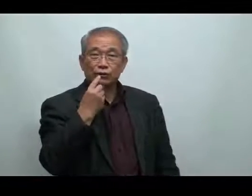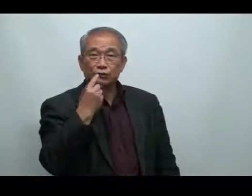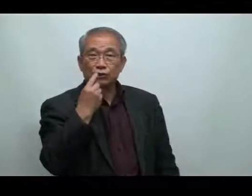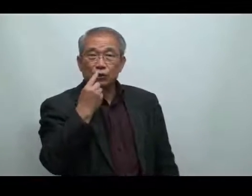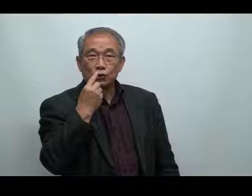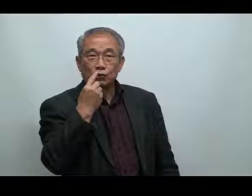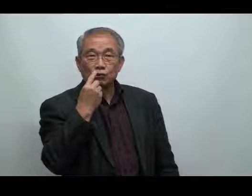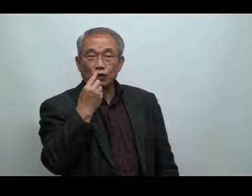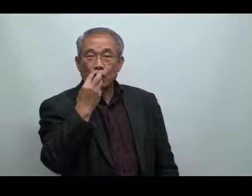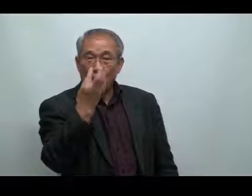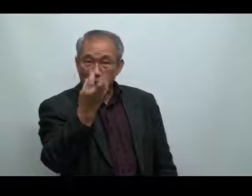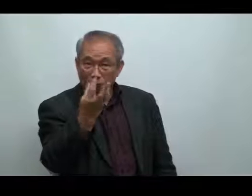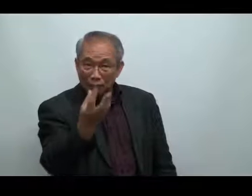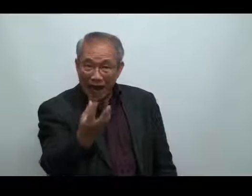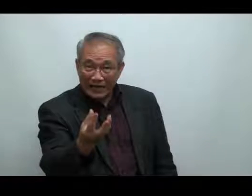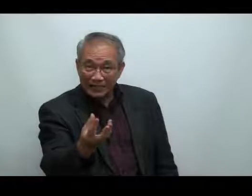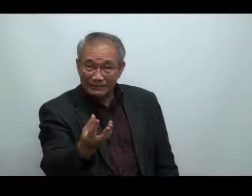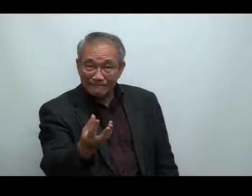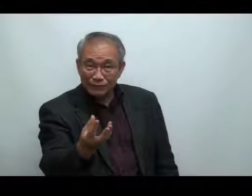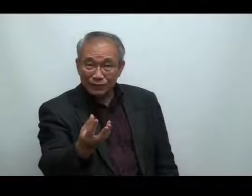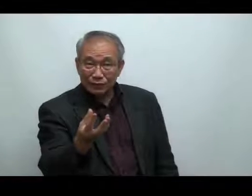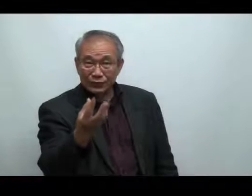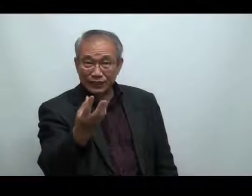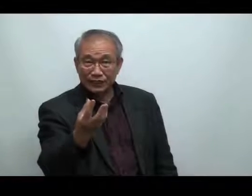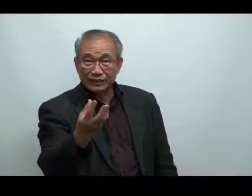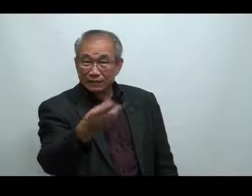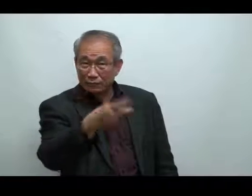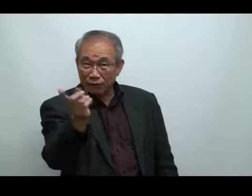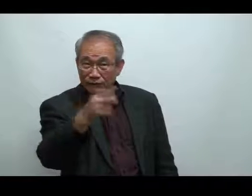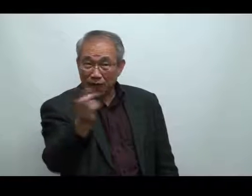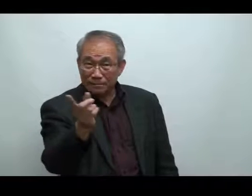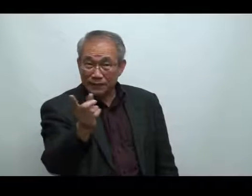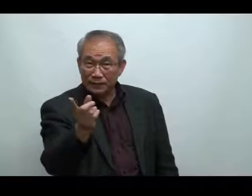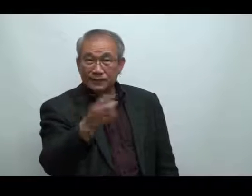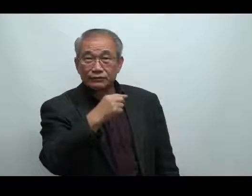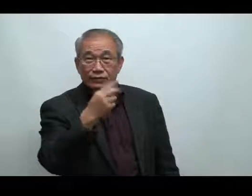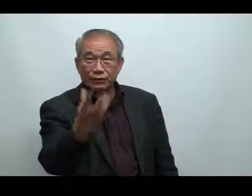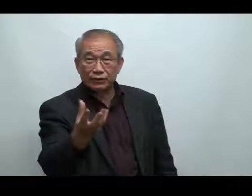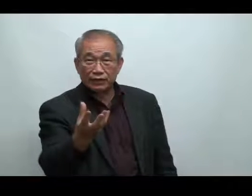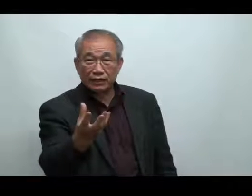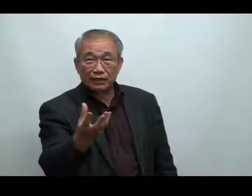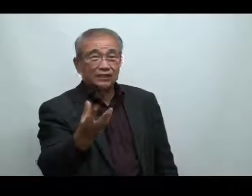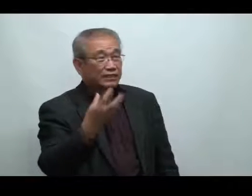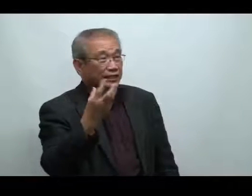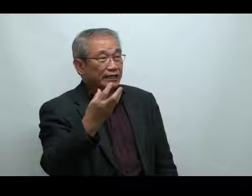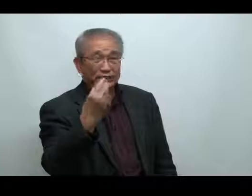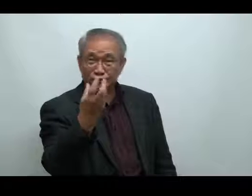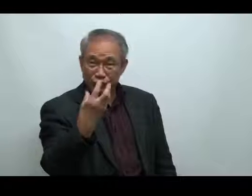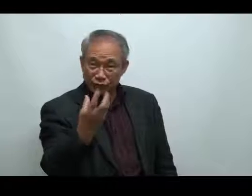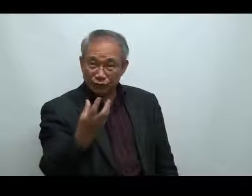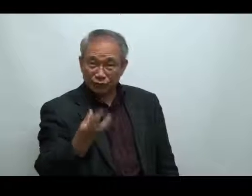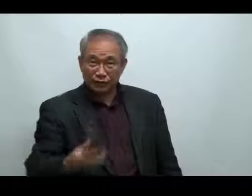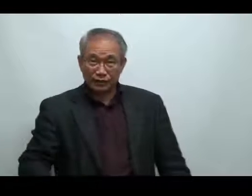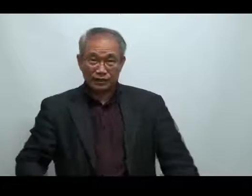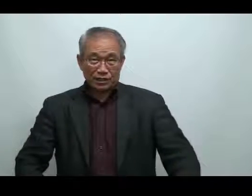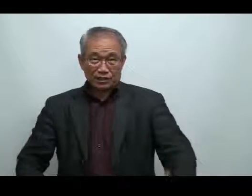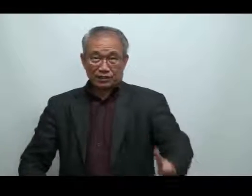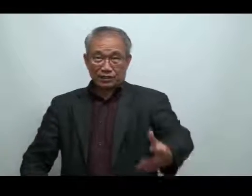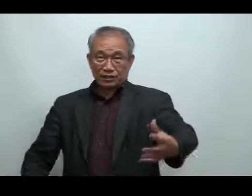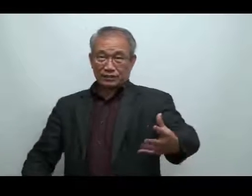you will not compromise your singing. Most pop singers record their singing in a studio where they stand